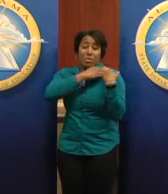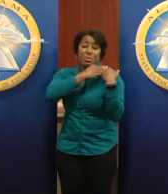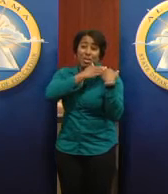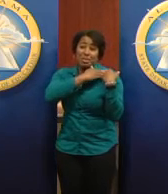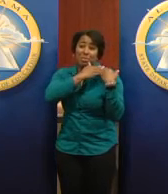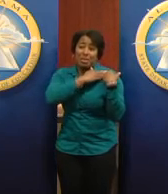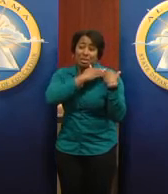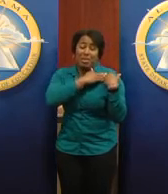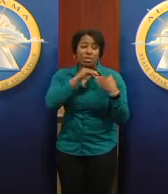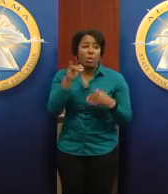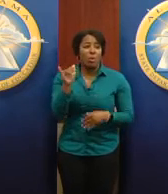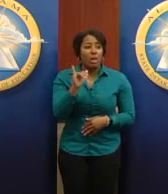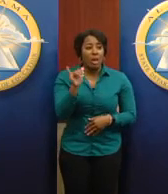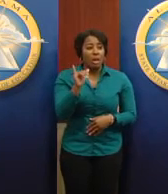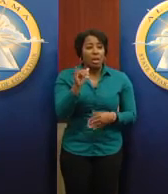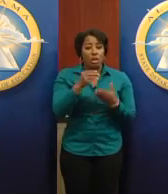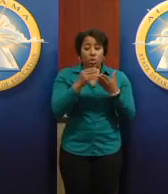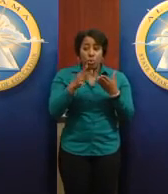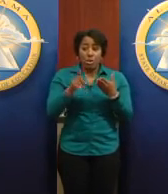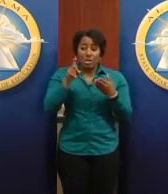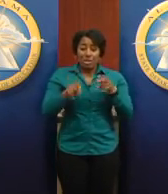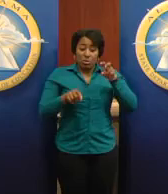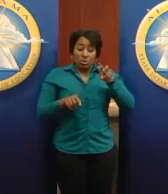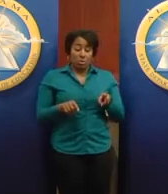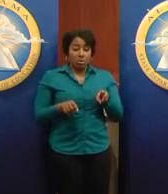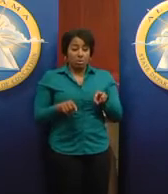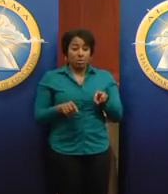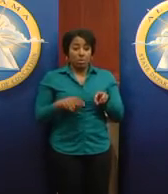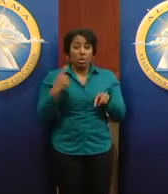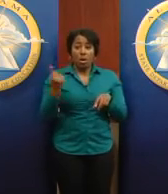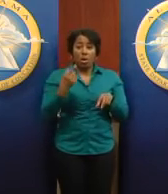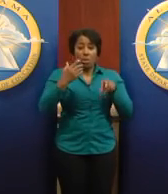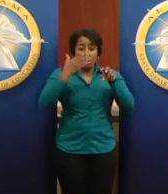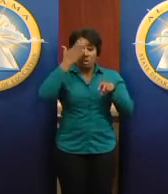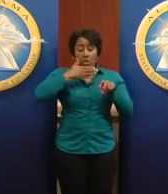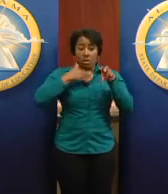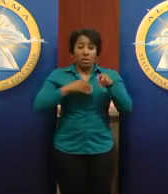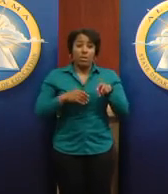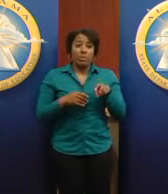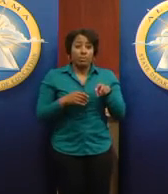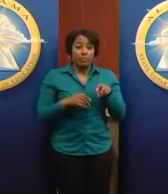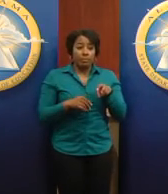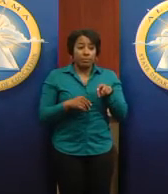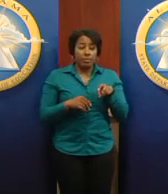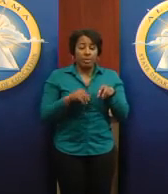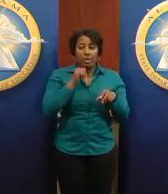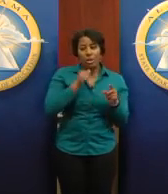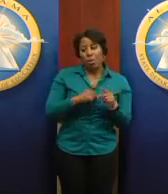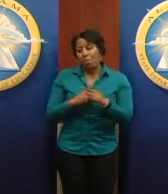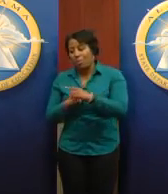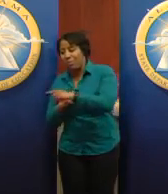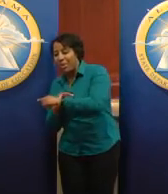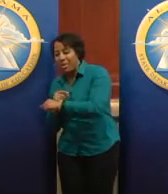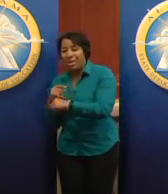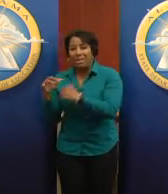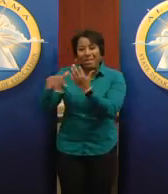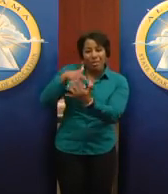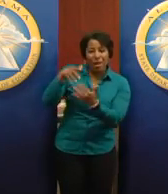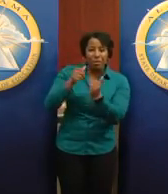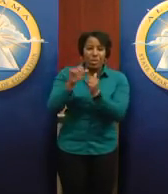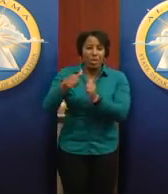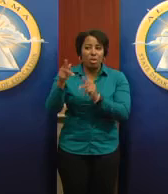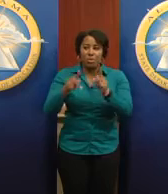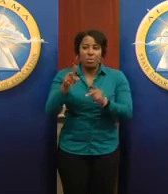they can do like sitting in their seat and facing forward, rather than leaning across seats and interacting with other